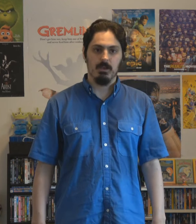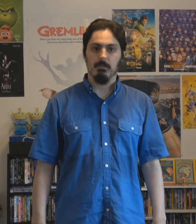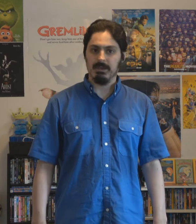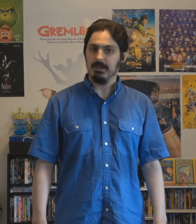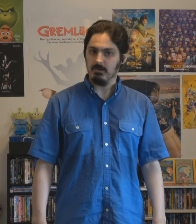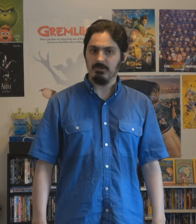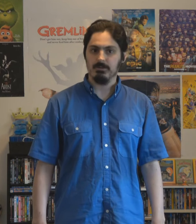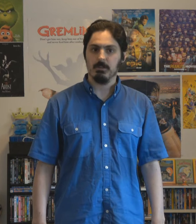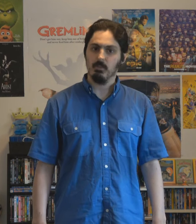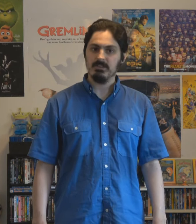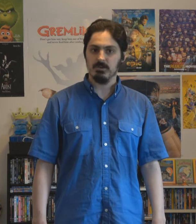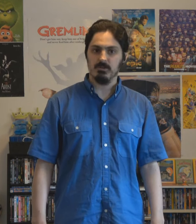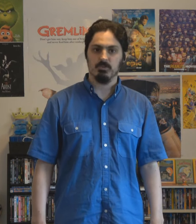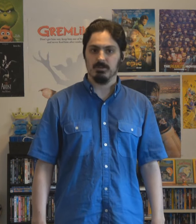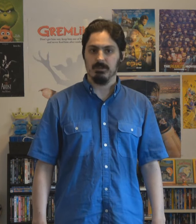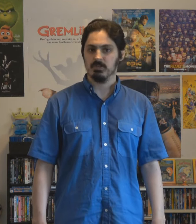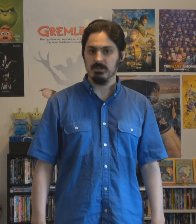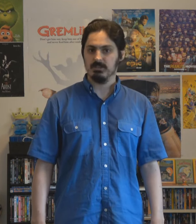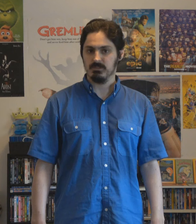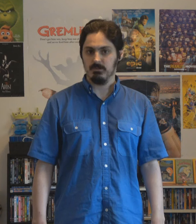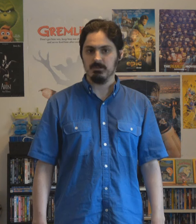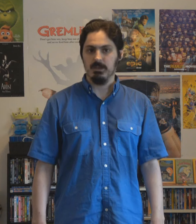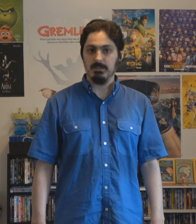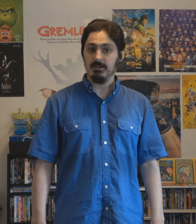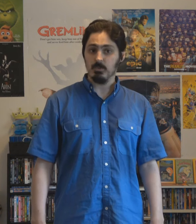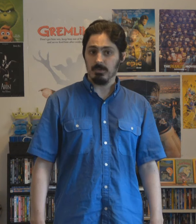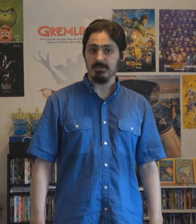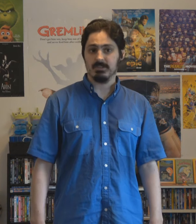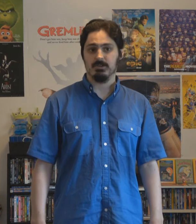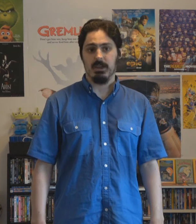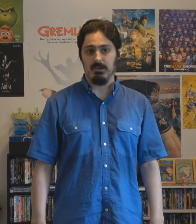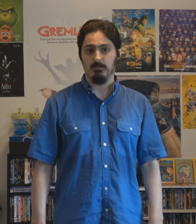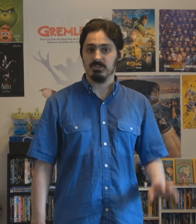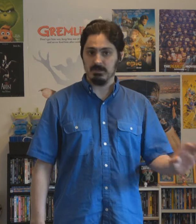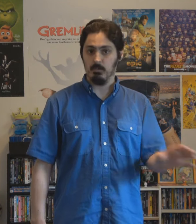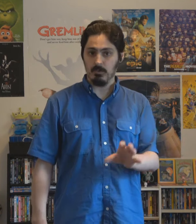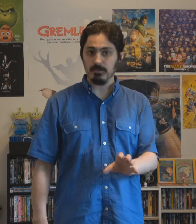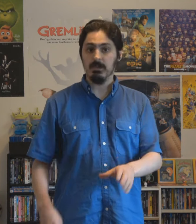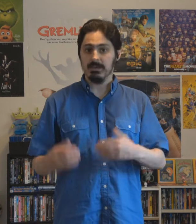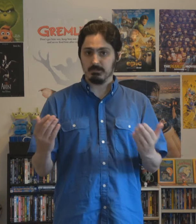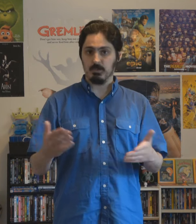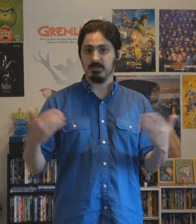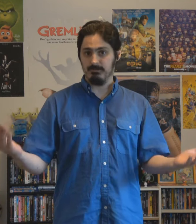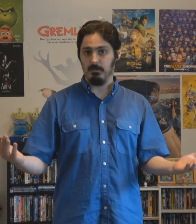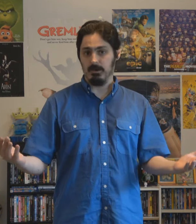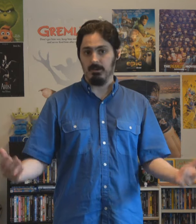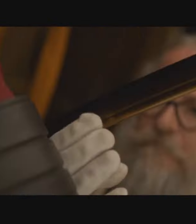The meta-narrative here is about the way studios will sometimes treat some series, and that is a worthy discussion to have, which Deadpool and Wolverine explores in a fun way.